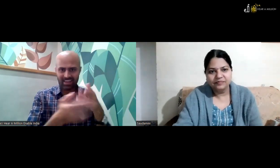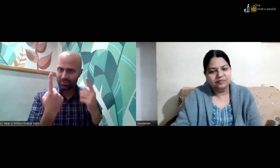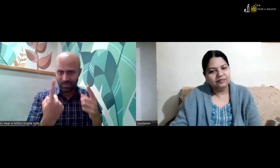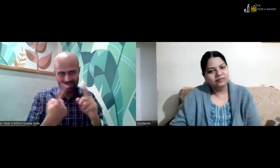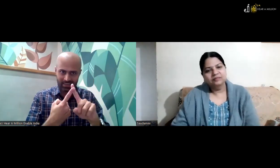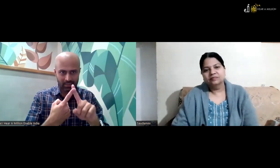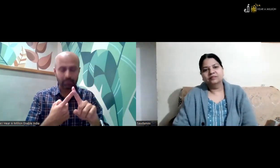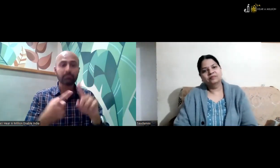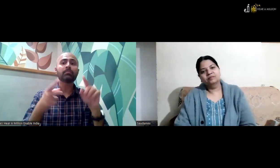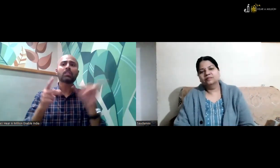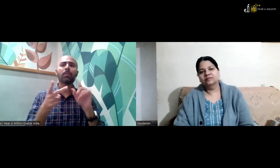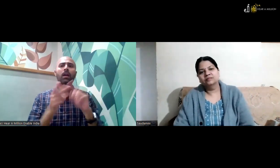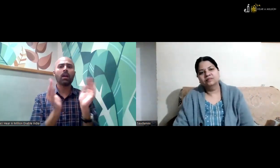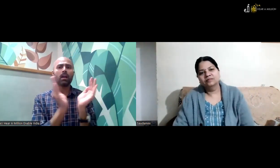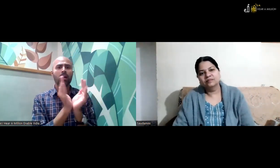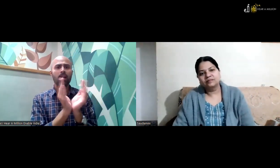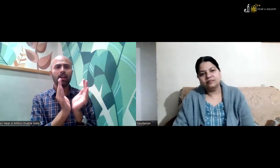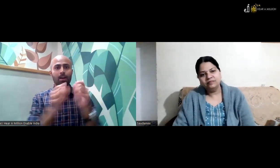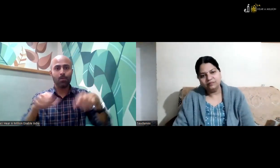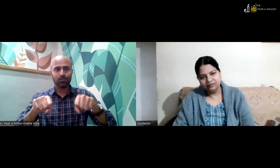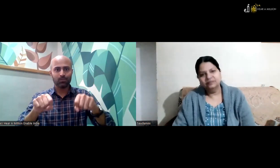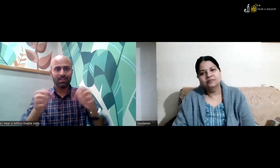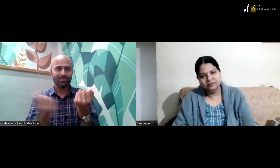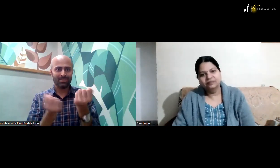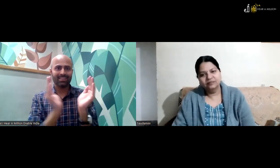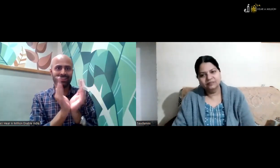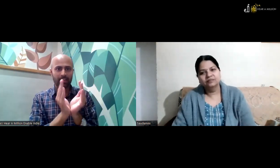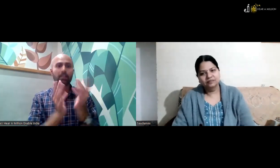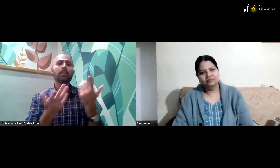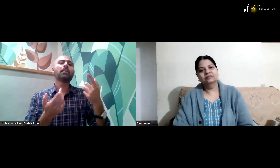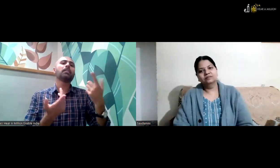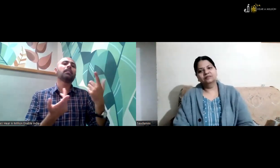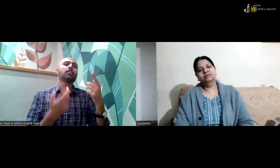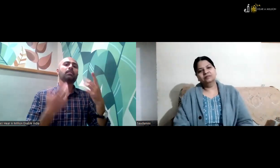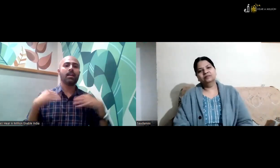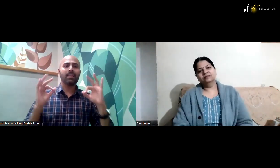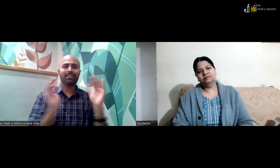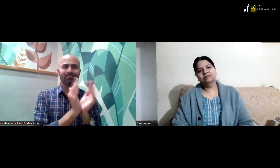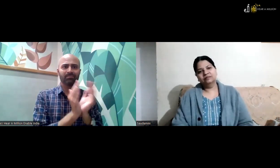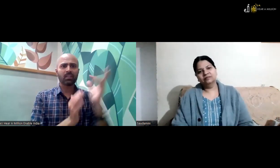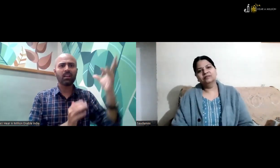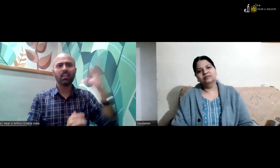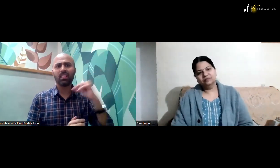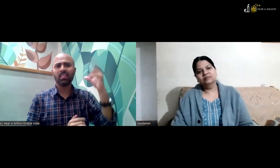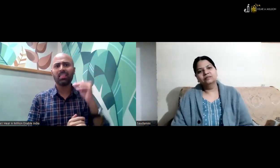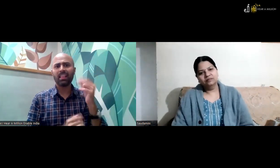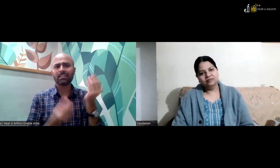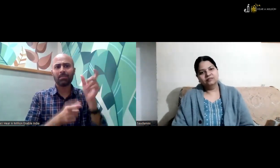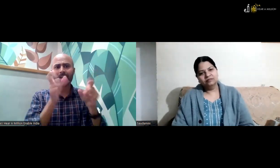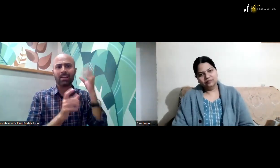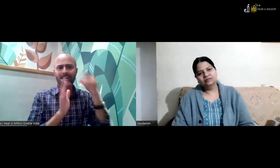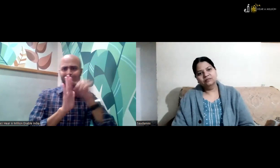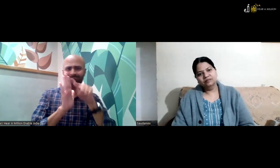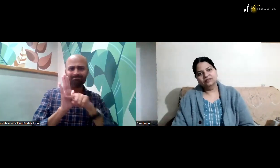facing challenges with the driving license. Also, with the vehicle insurance, they are facing some